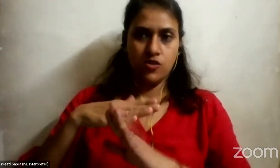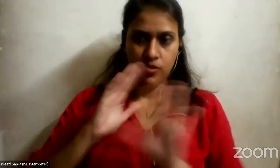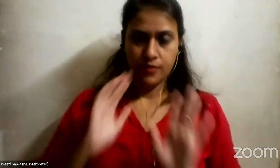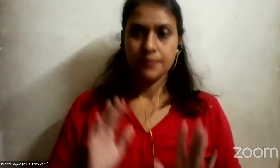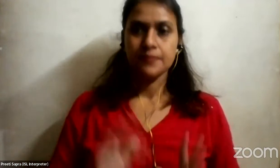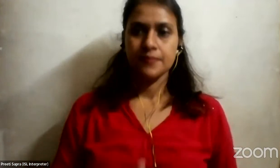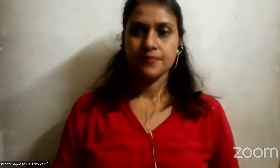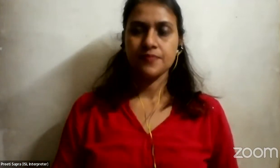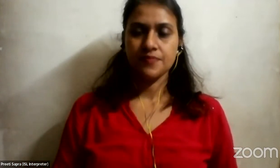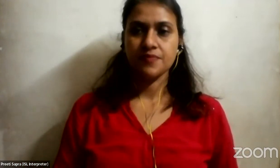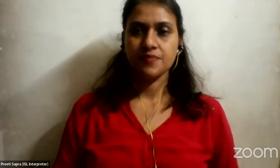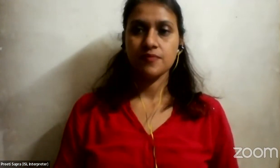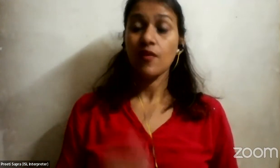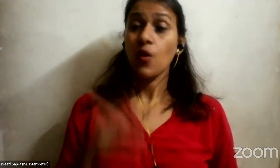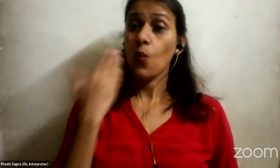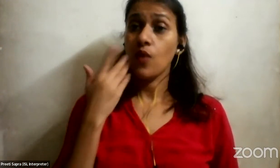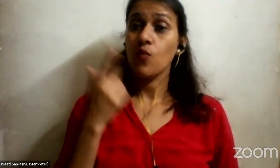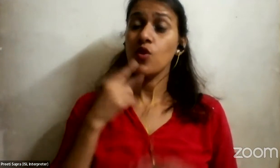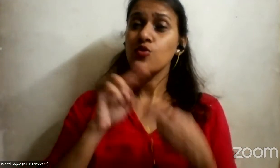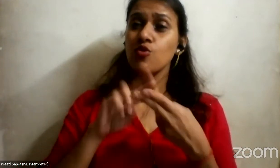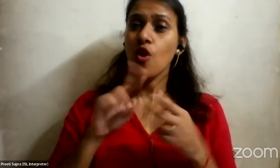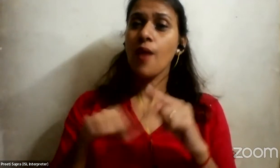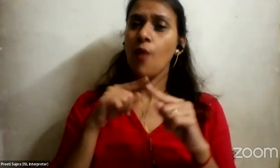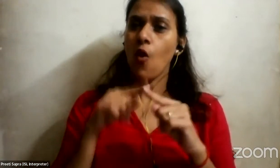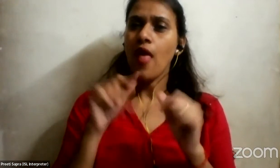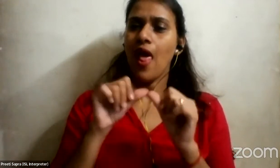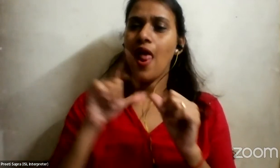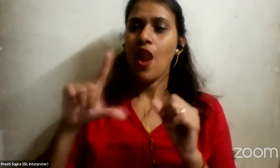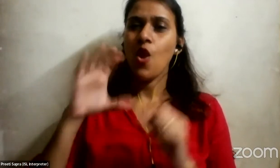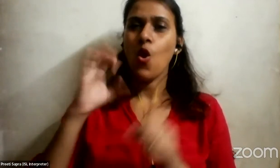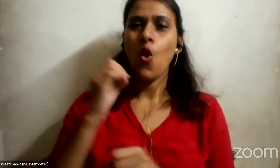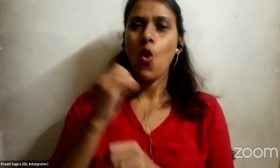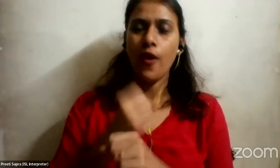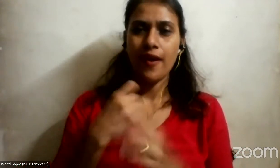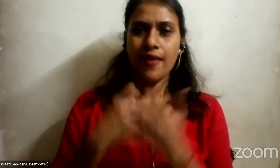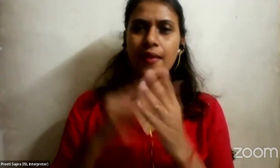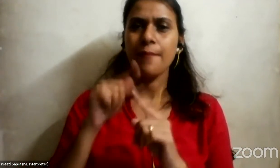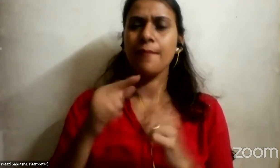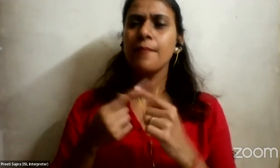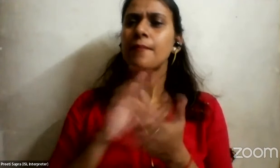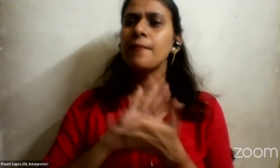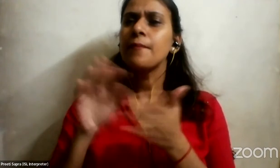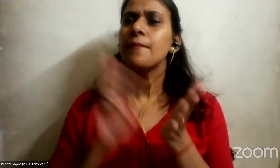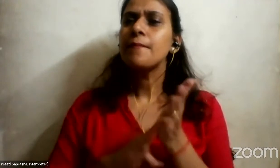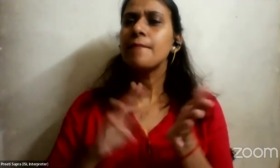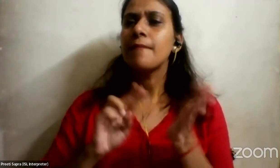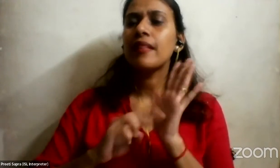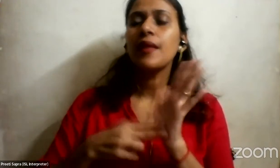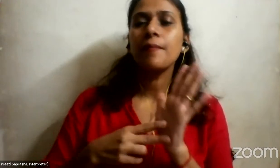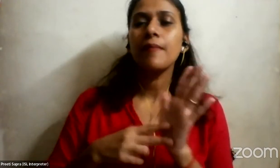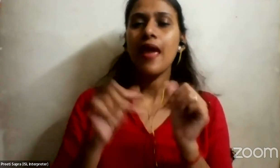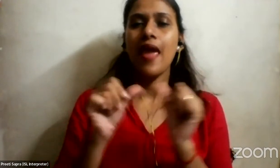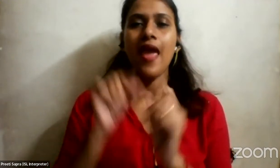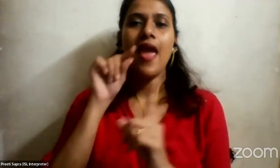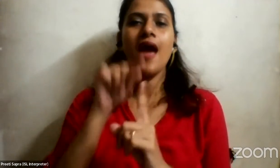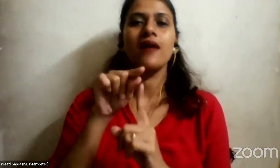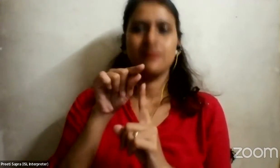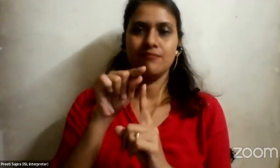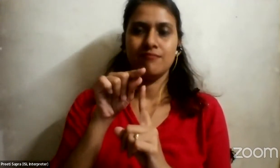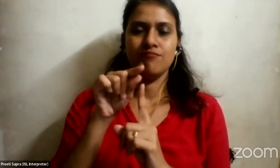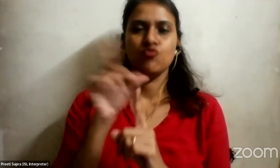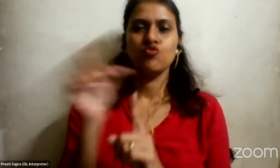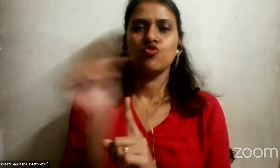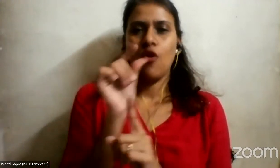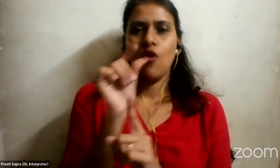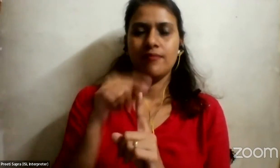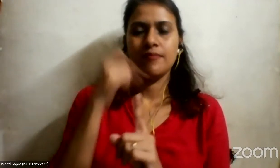I think that when we talk about regulating algorithms, we also mean regulating AI, which is an issue I think that is easier